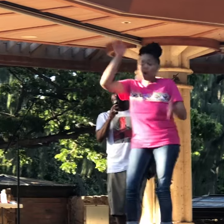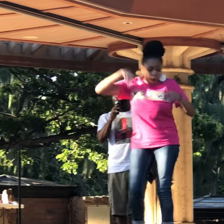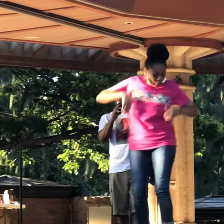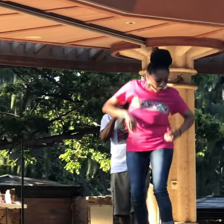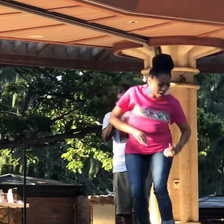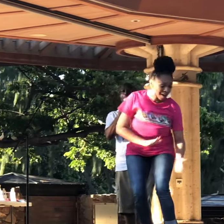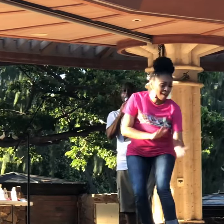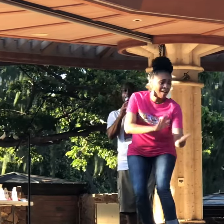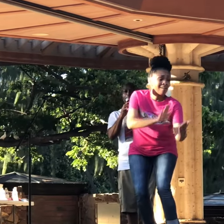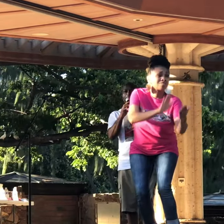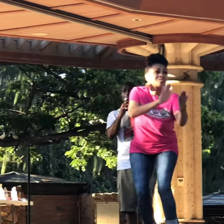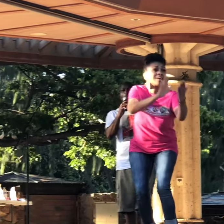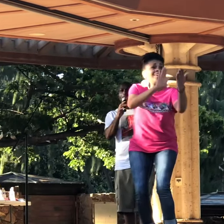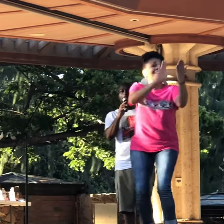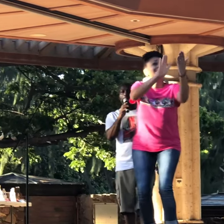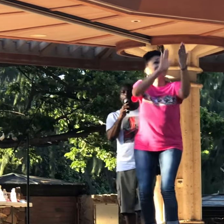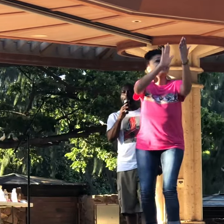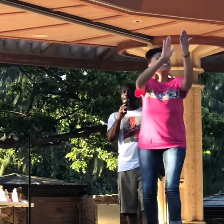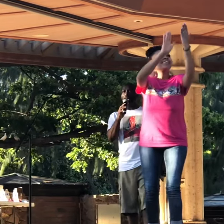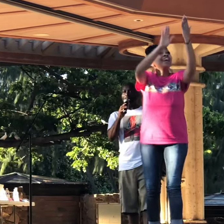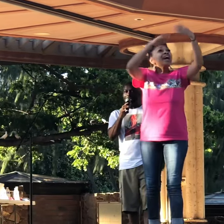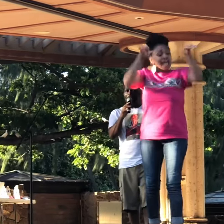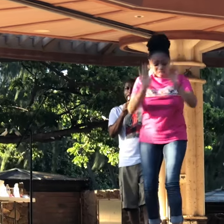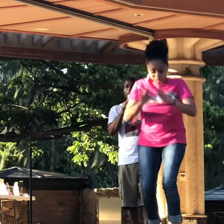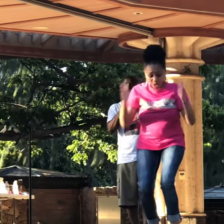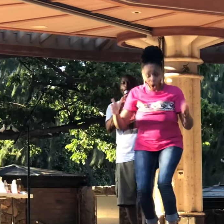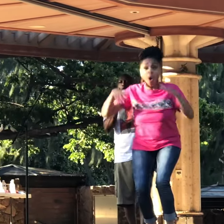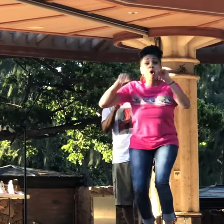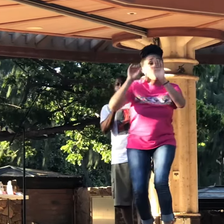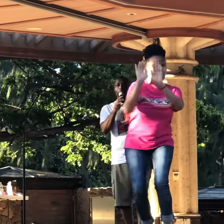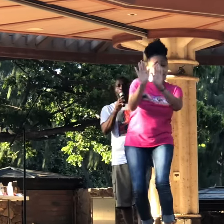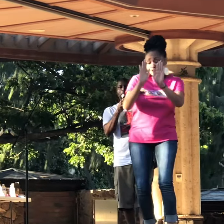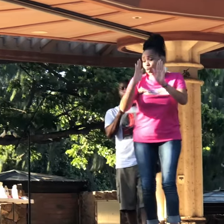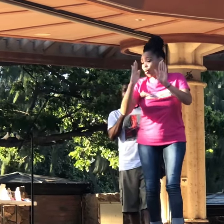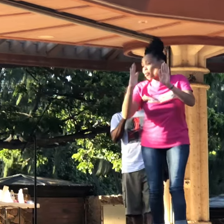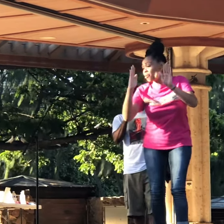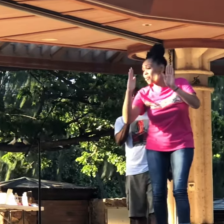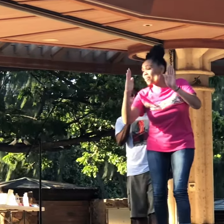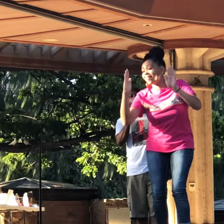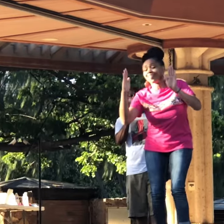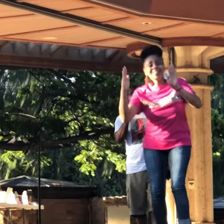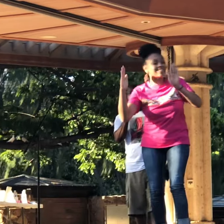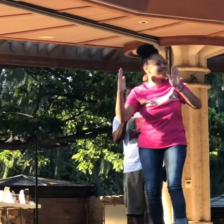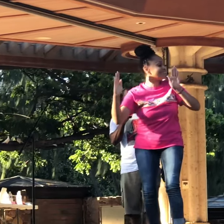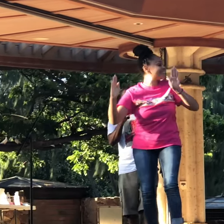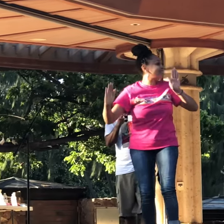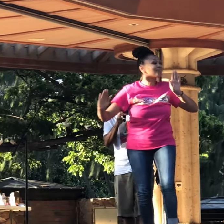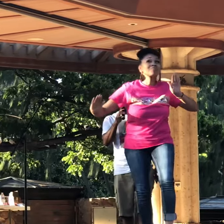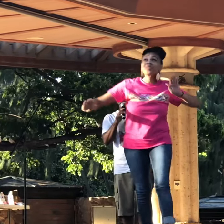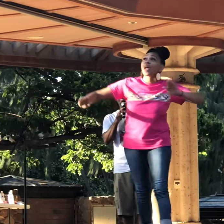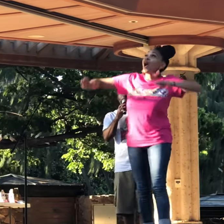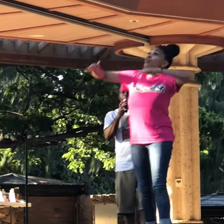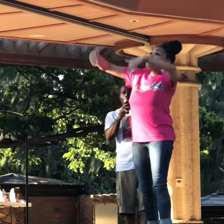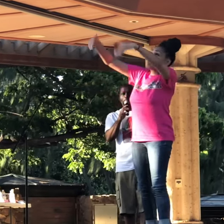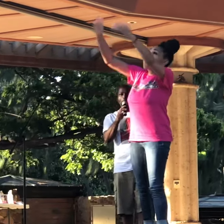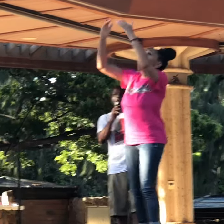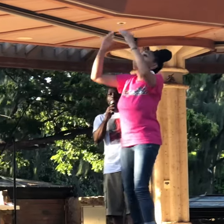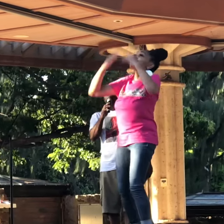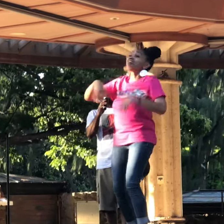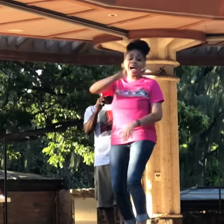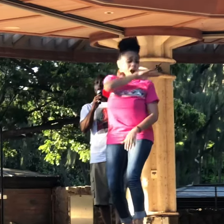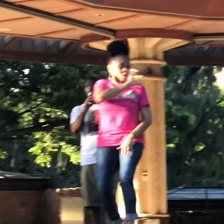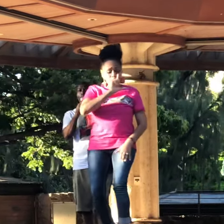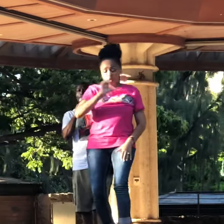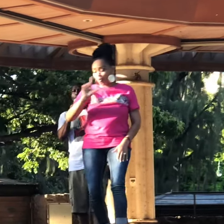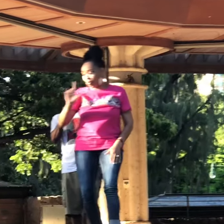before. Your presence, yes, is an open door. So